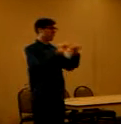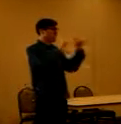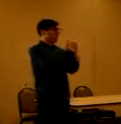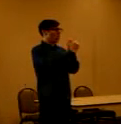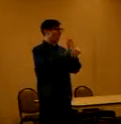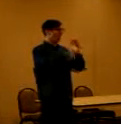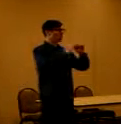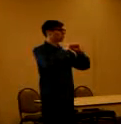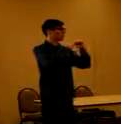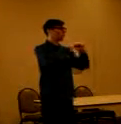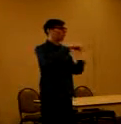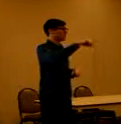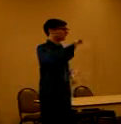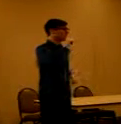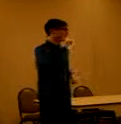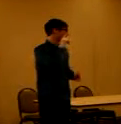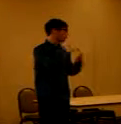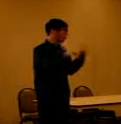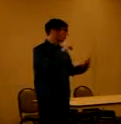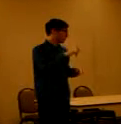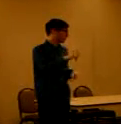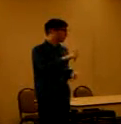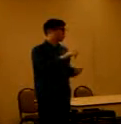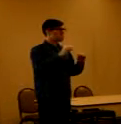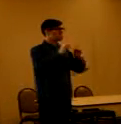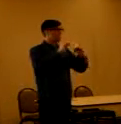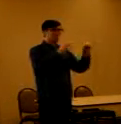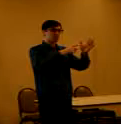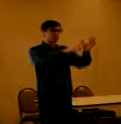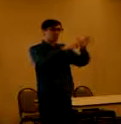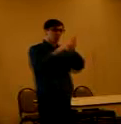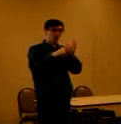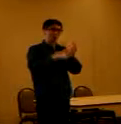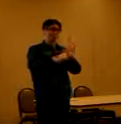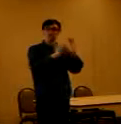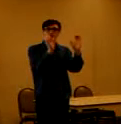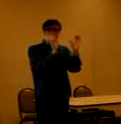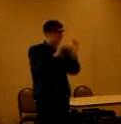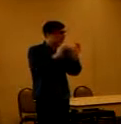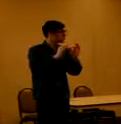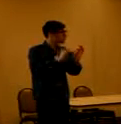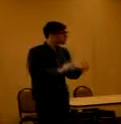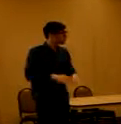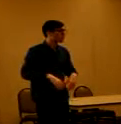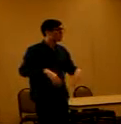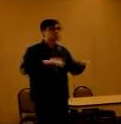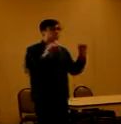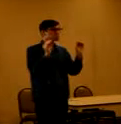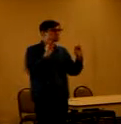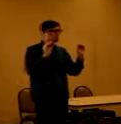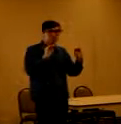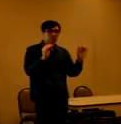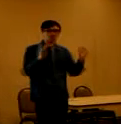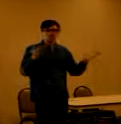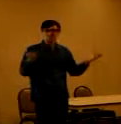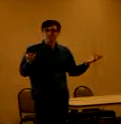So right now there's no law protecting deaf people. There's no requirements, they don't require